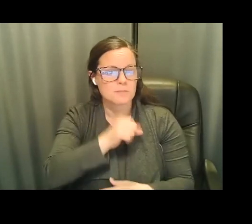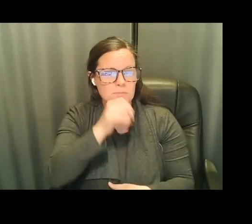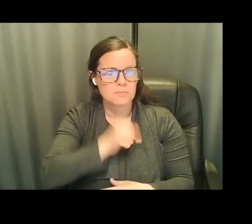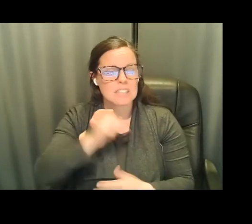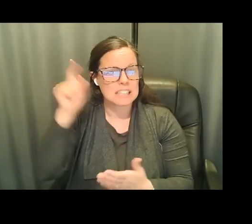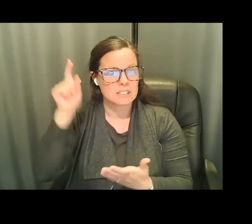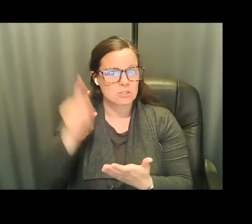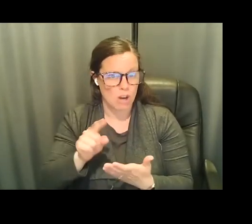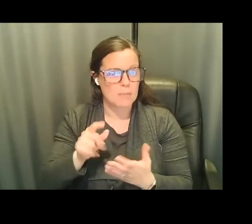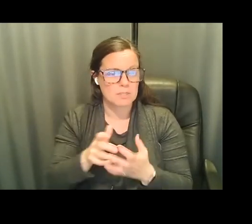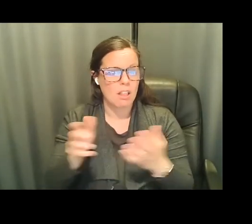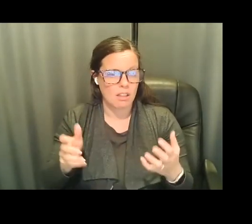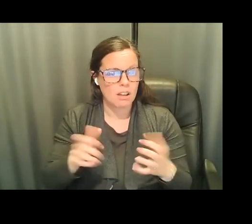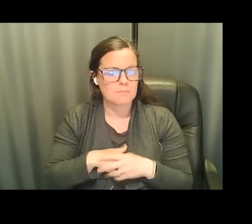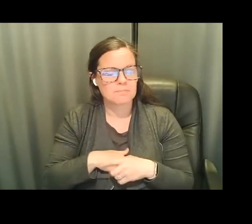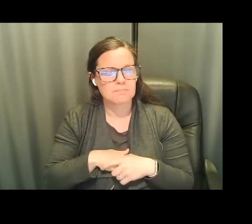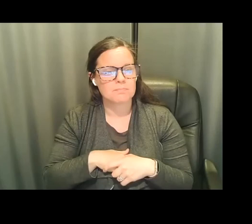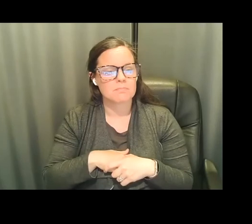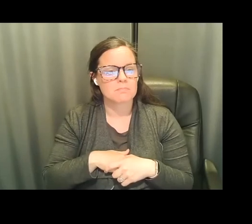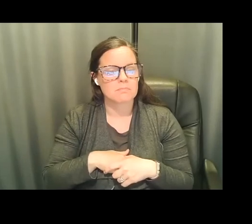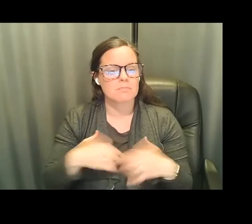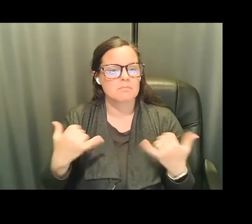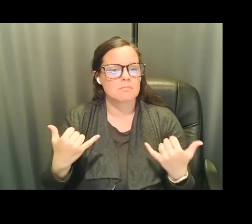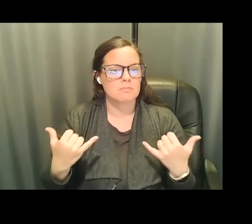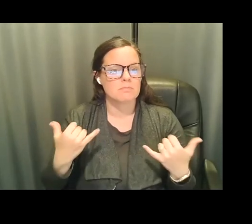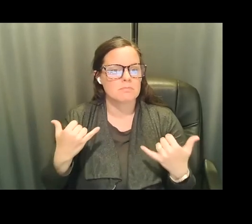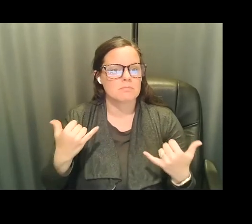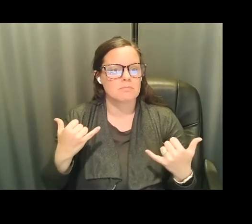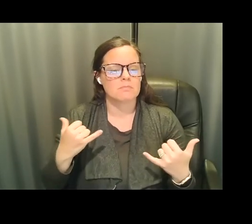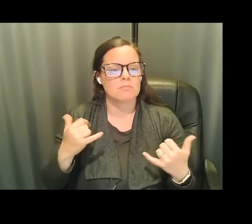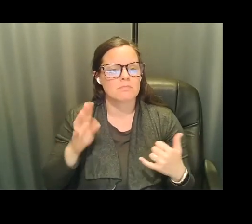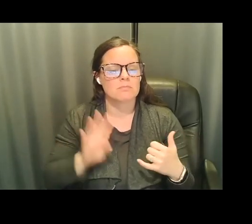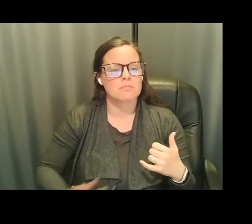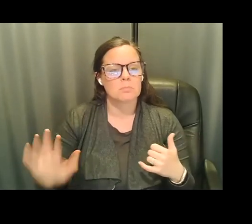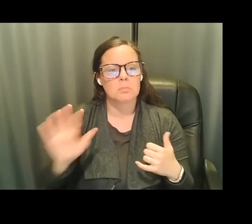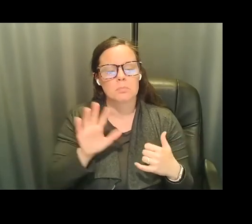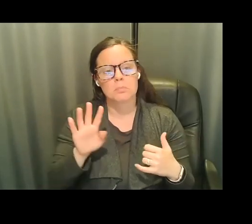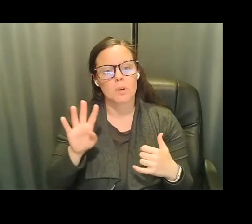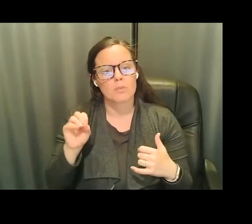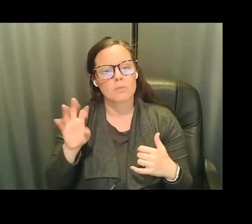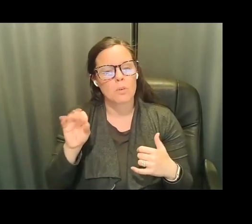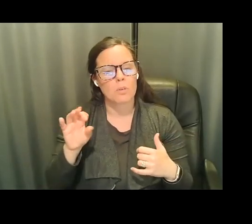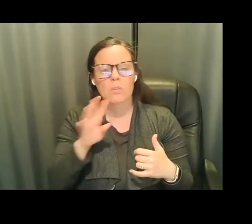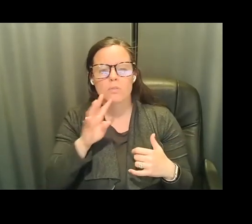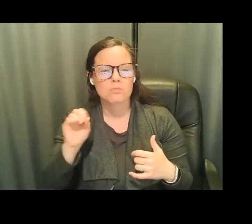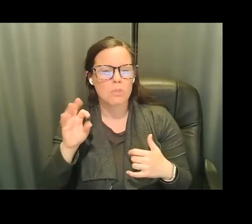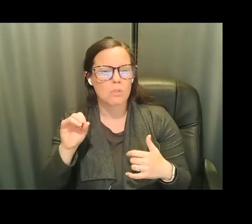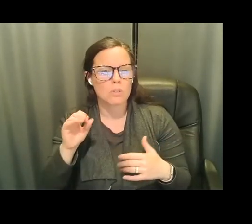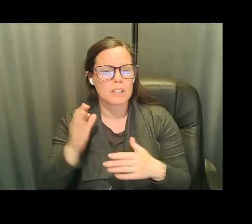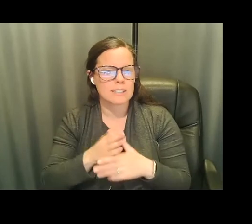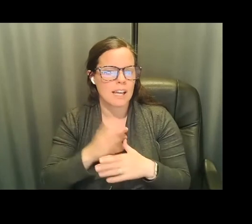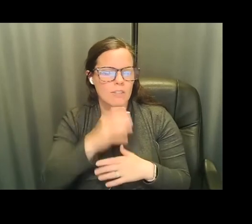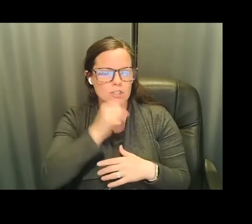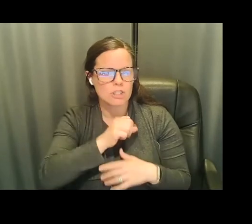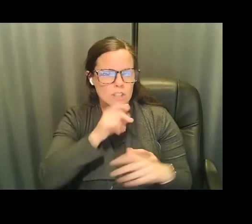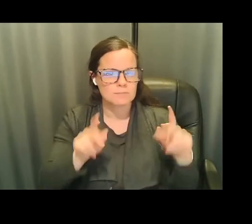dropped significantly, and right now it should be about 40 being our average age of patients that have been